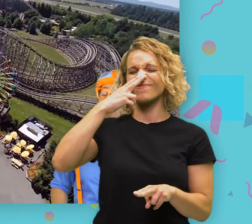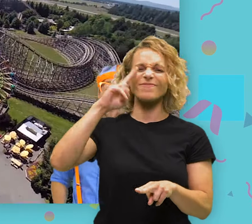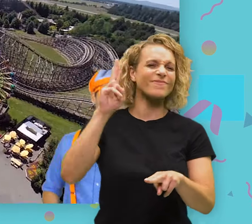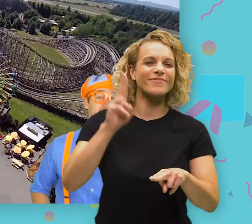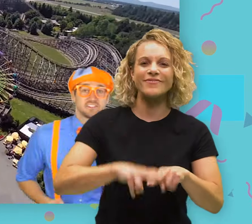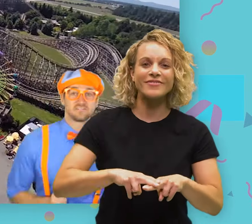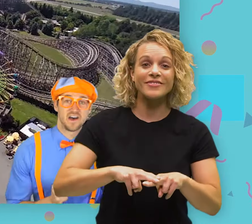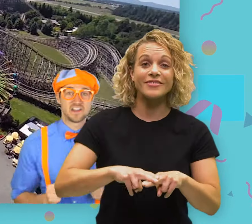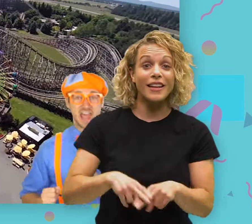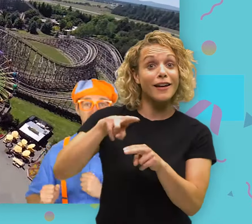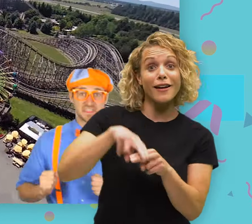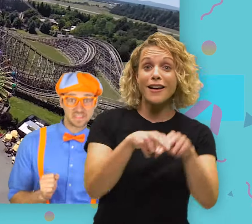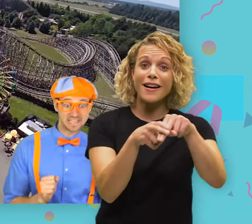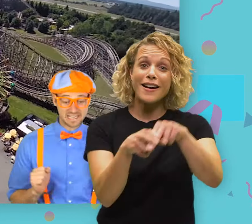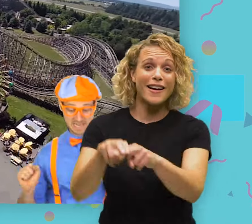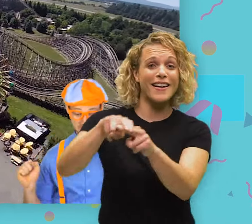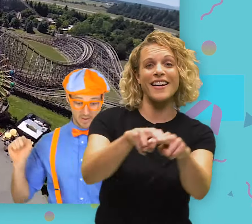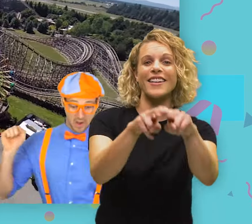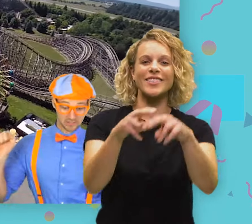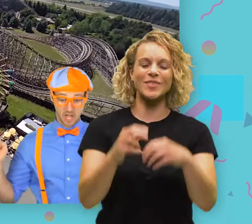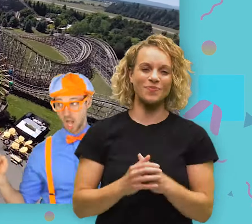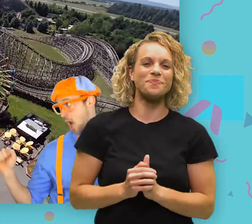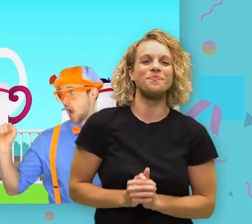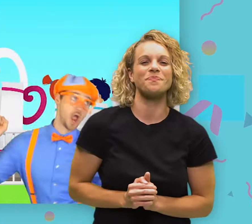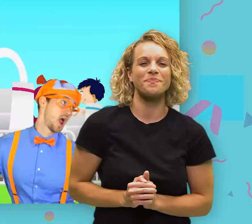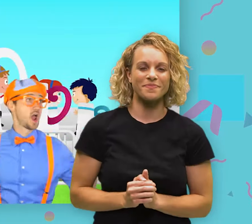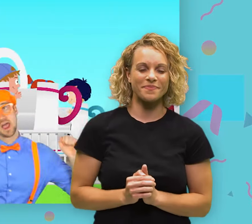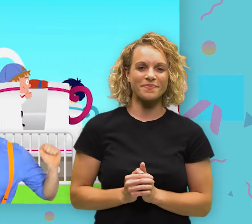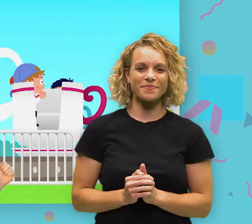have so much fun. At the theme park,